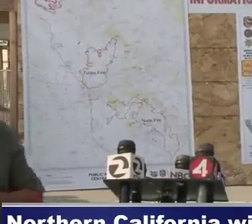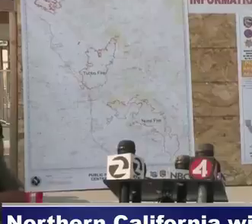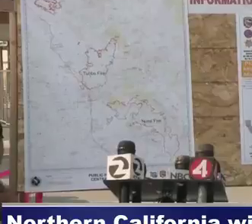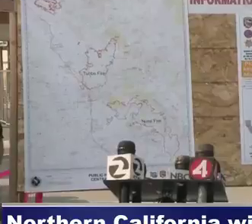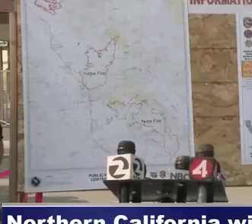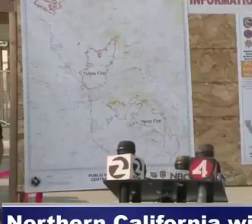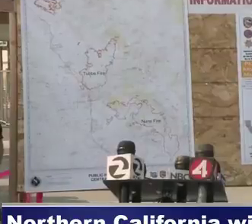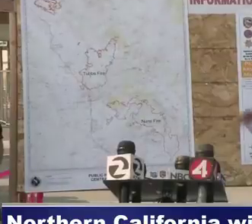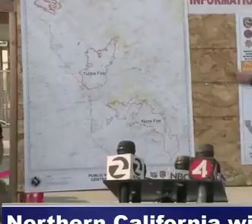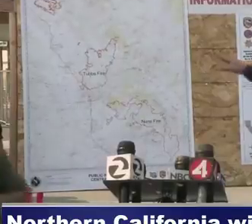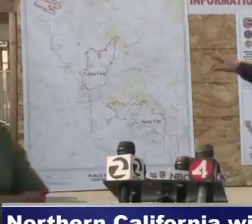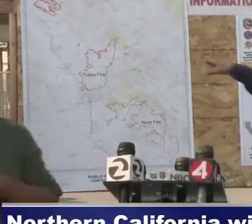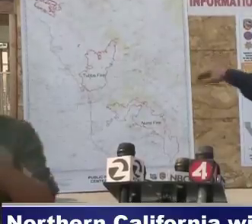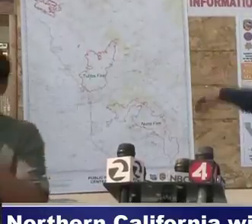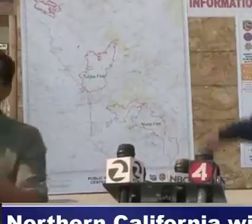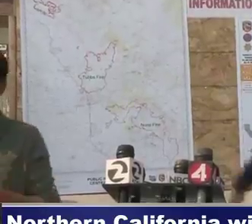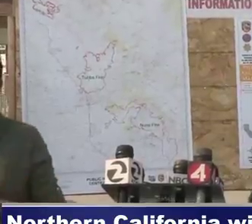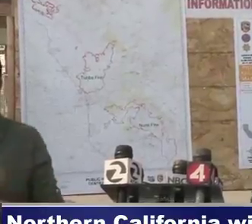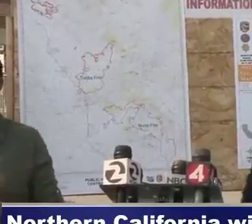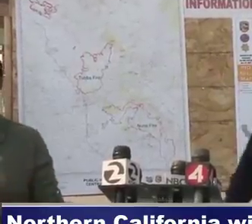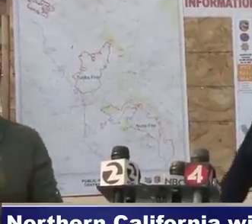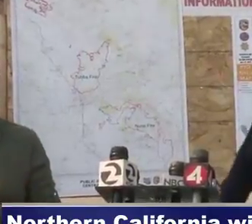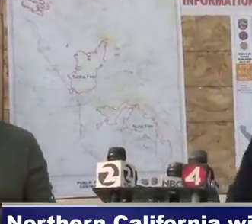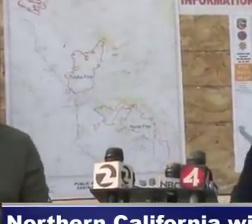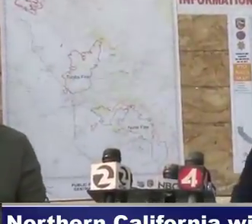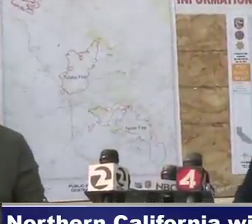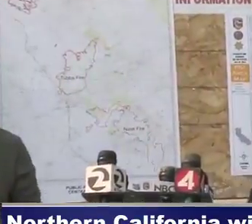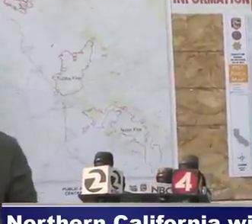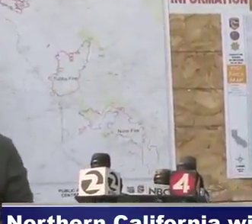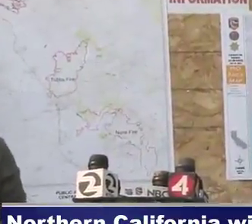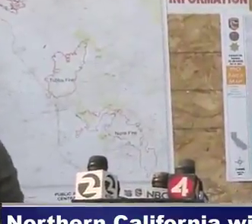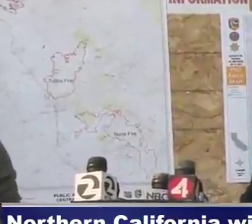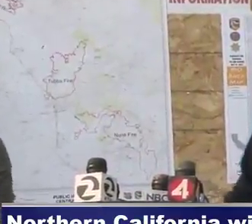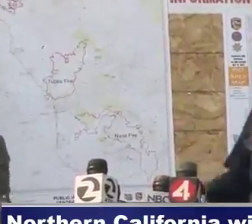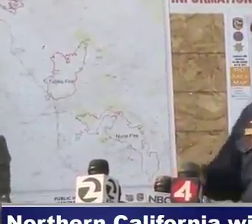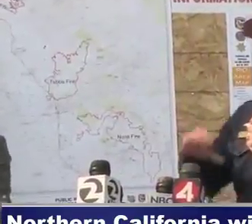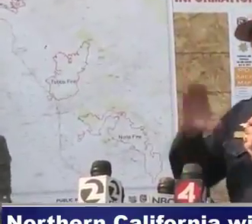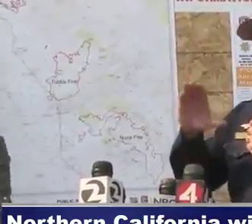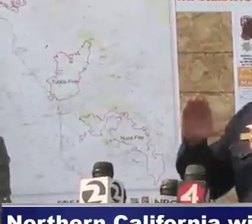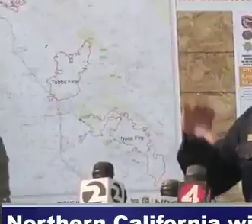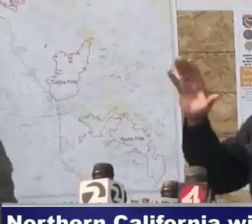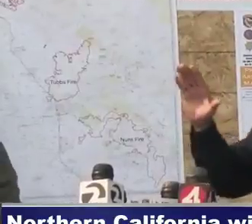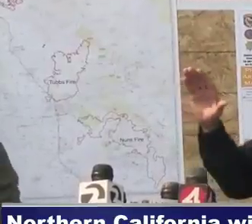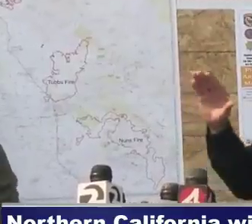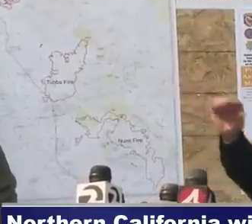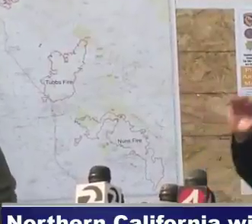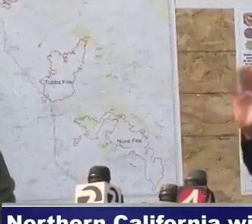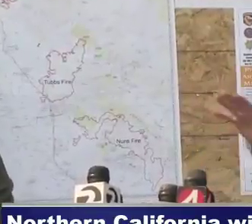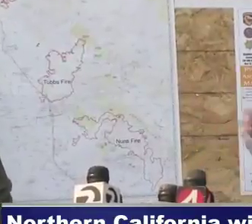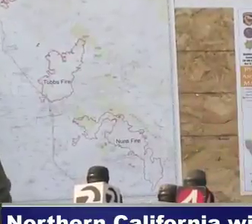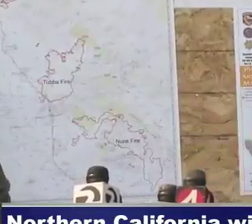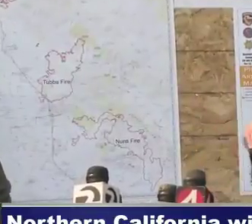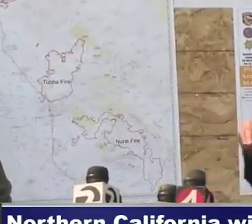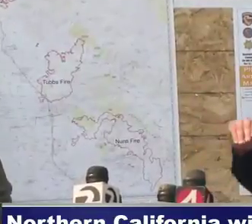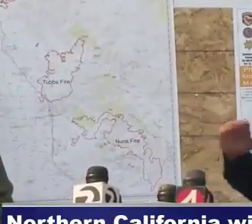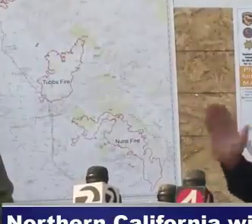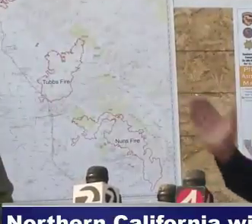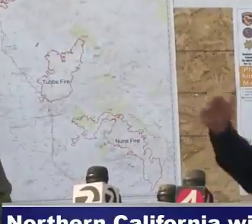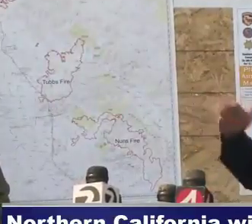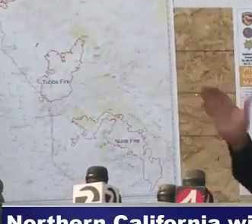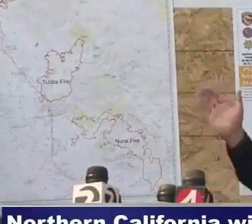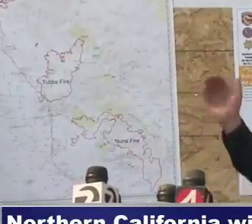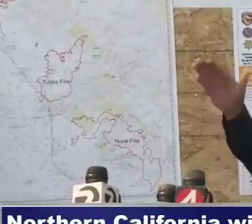up at Robert Louis Stevenson Park up there at the top, where Highway 29 is. That's a concerning spot.